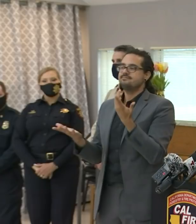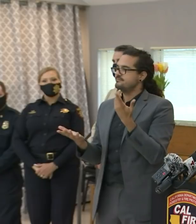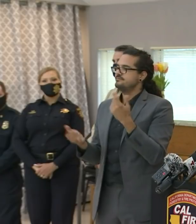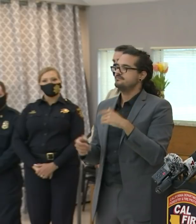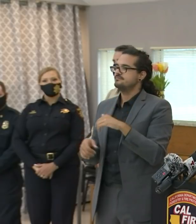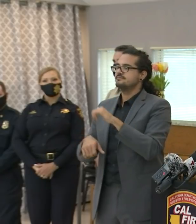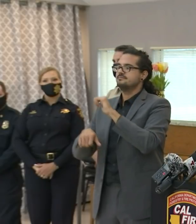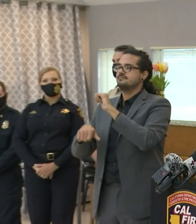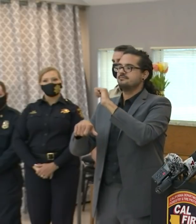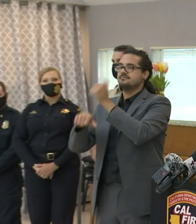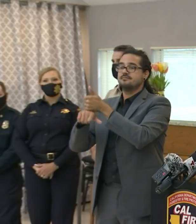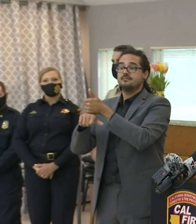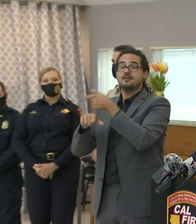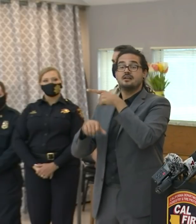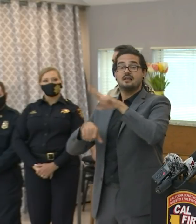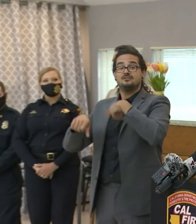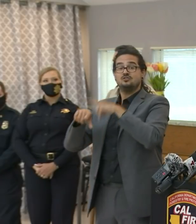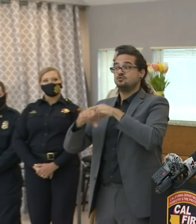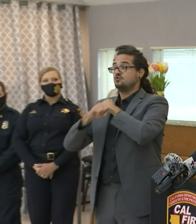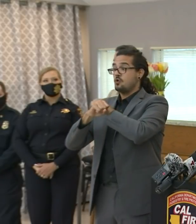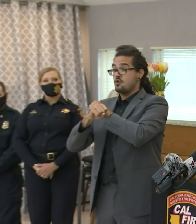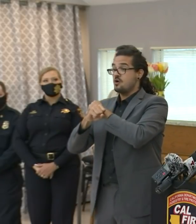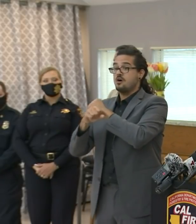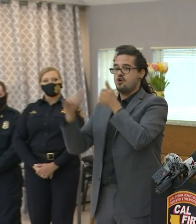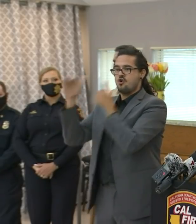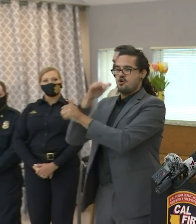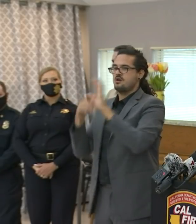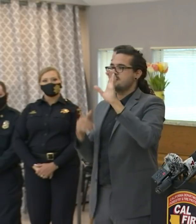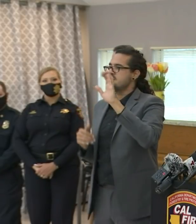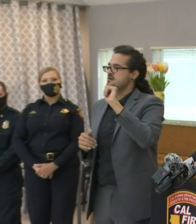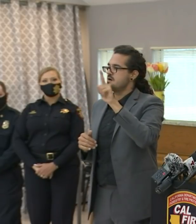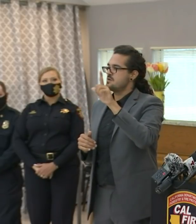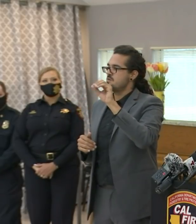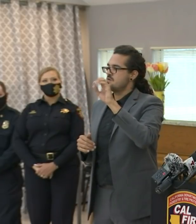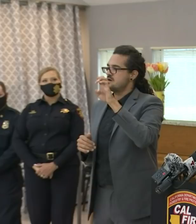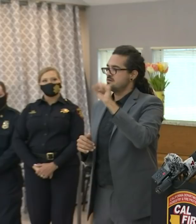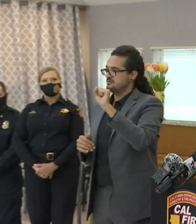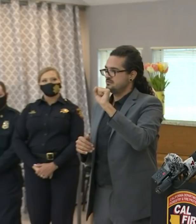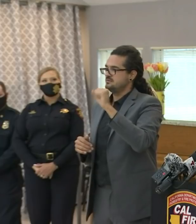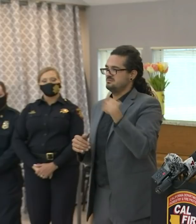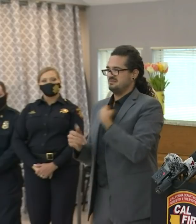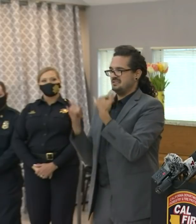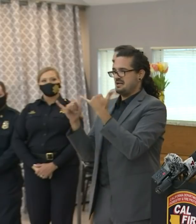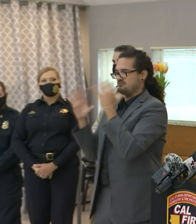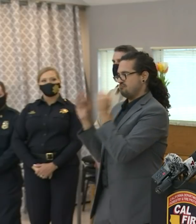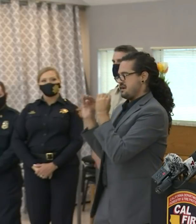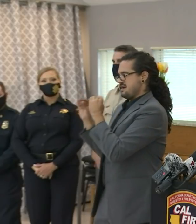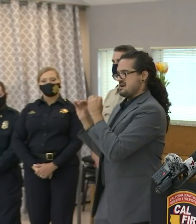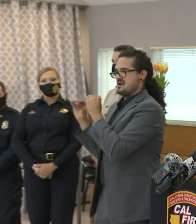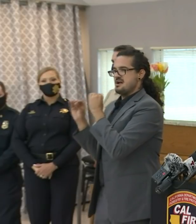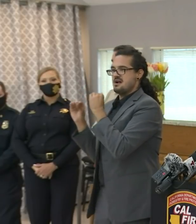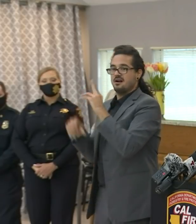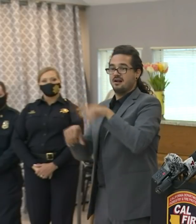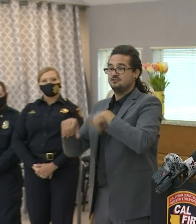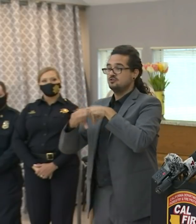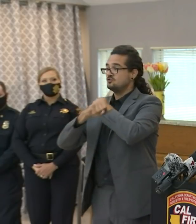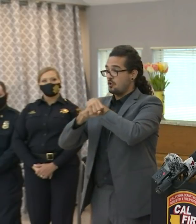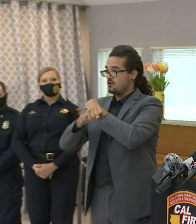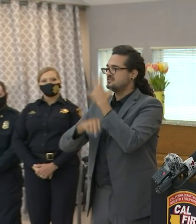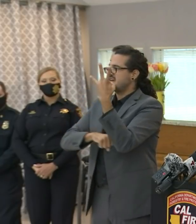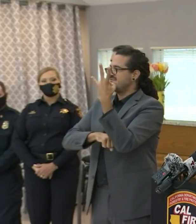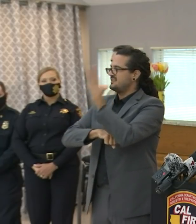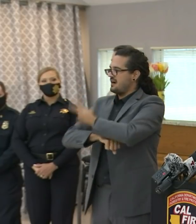Fire. We are working through the training process. It's a 7-day process to bring on National Guard hand crews. They're being mobilized